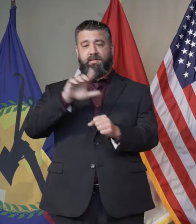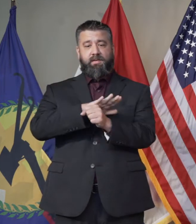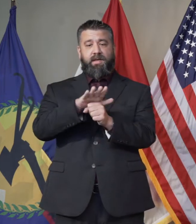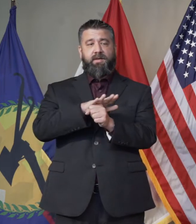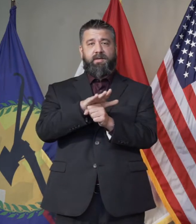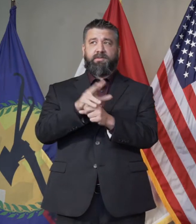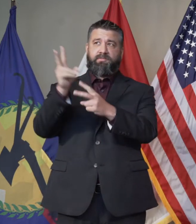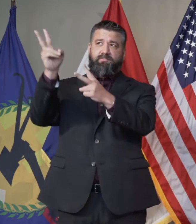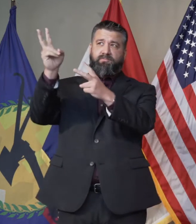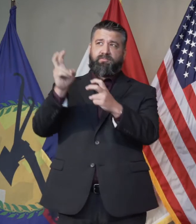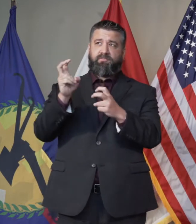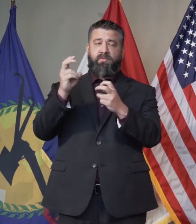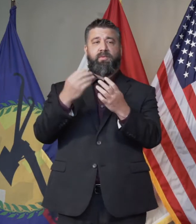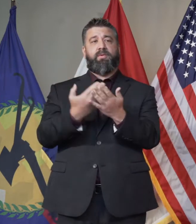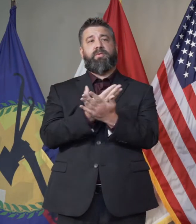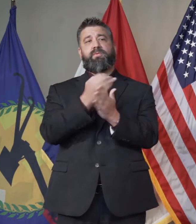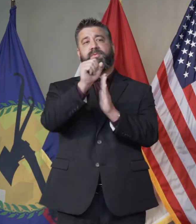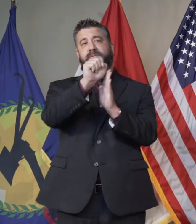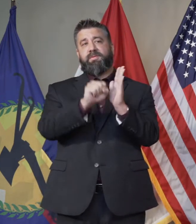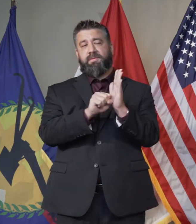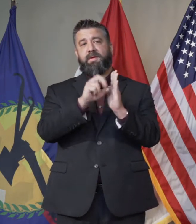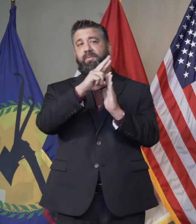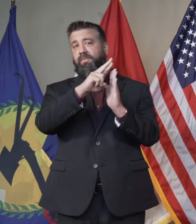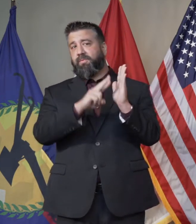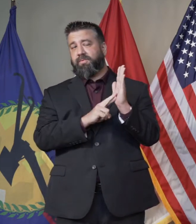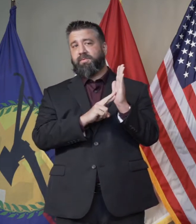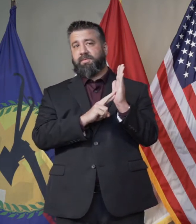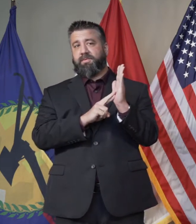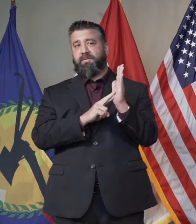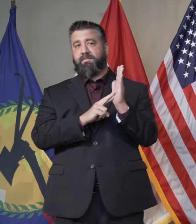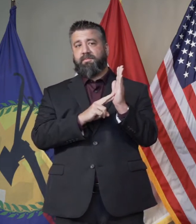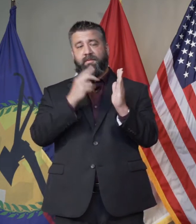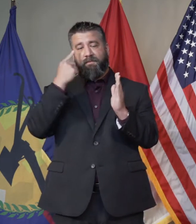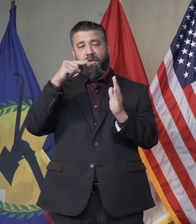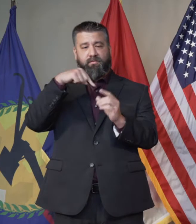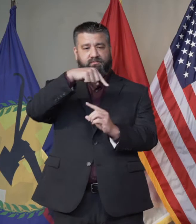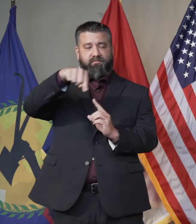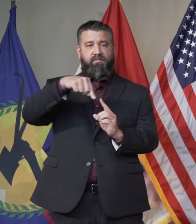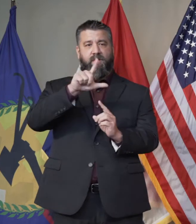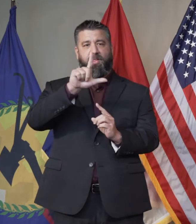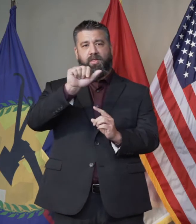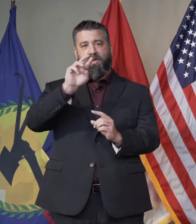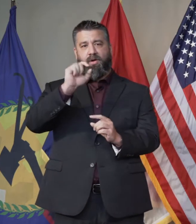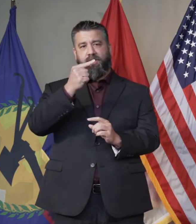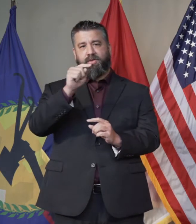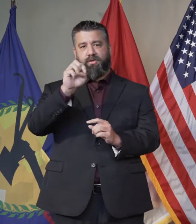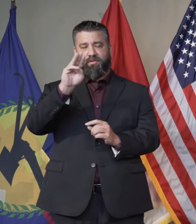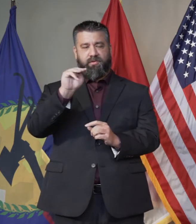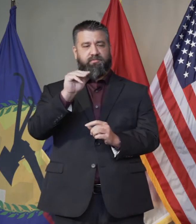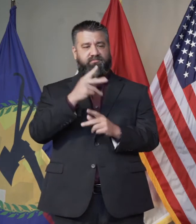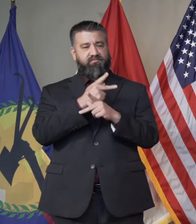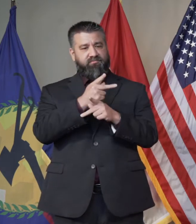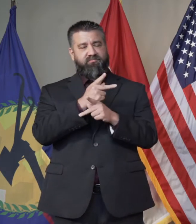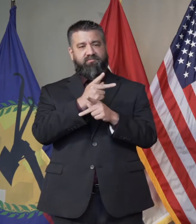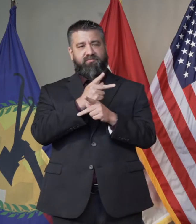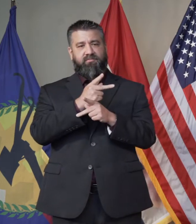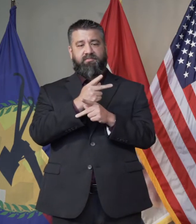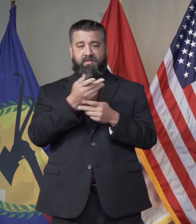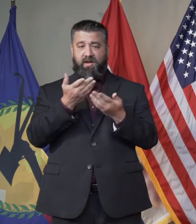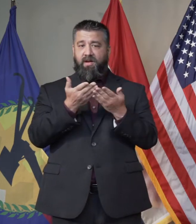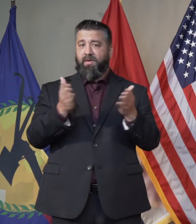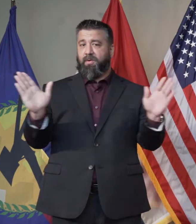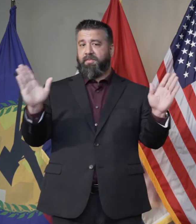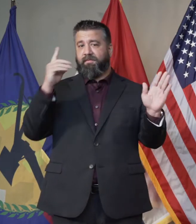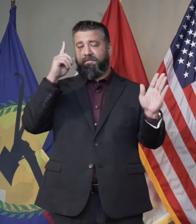guidelines for long-term care facilities, which allows many of them to open to socially distant visitors. We know